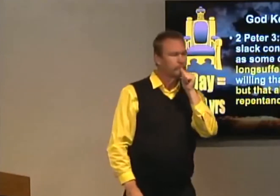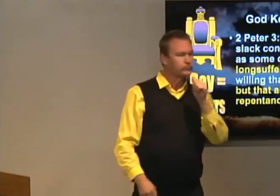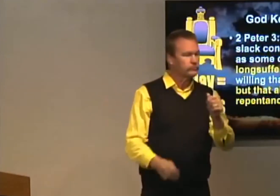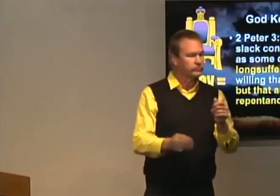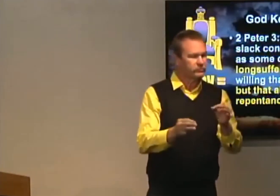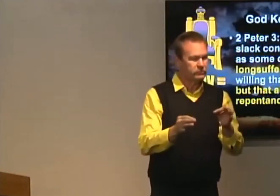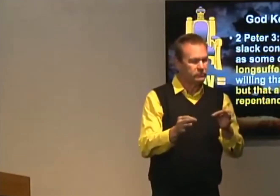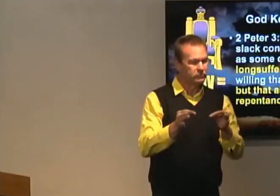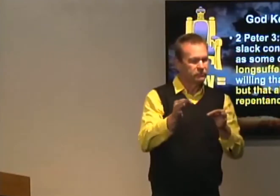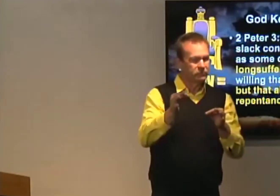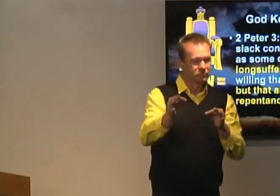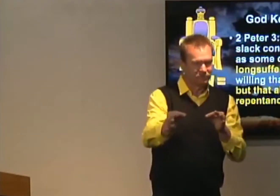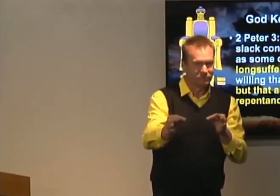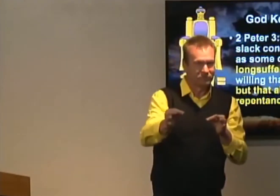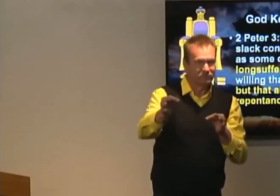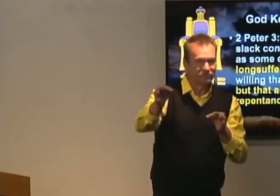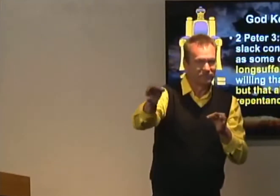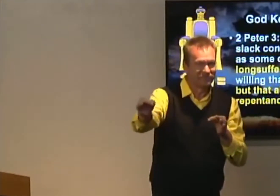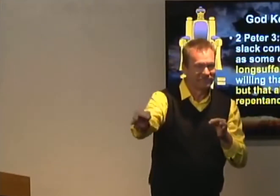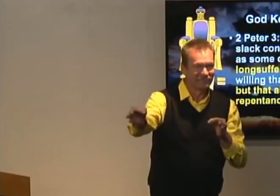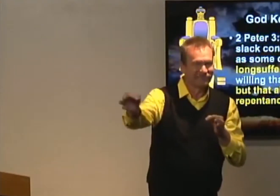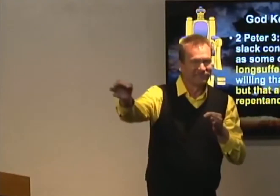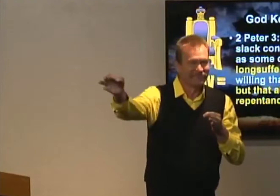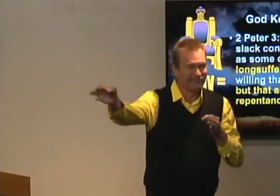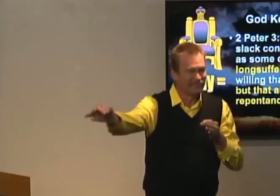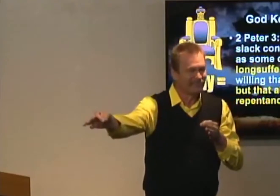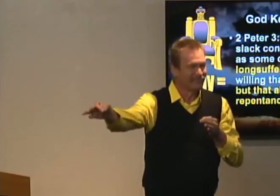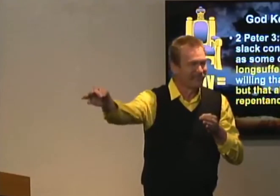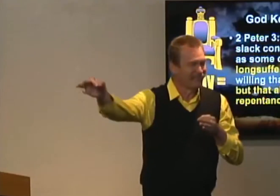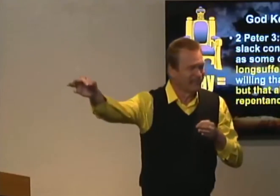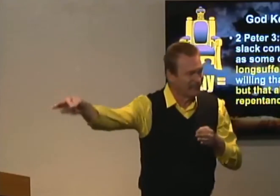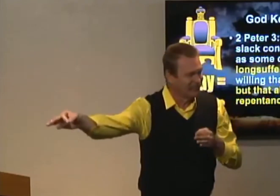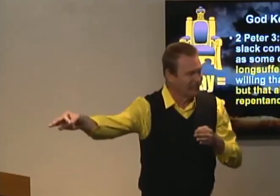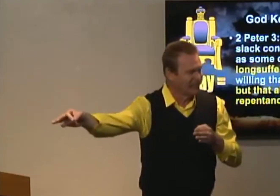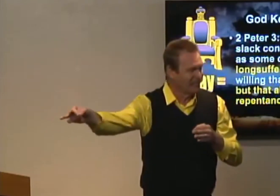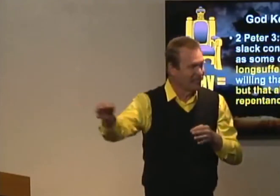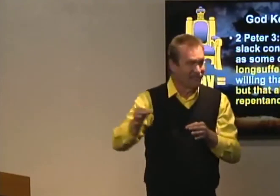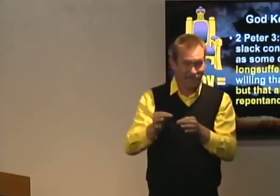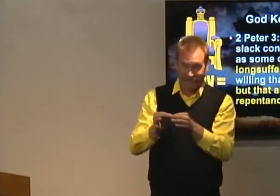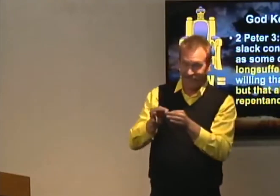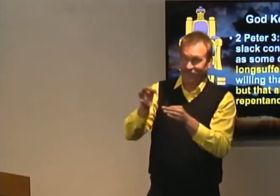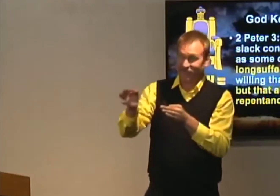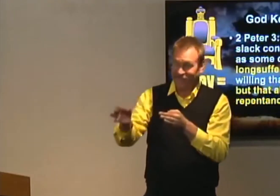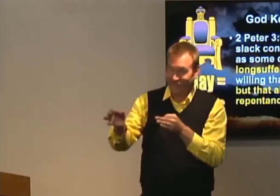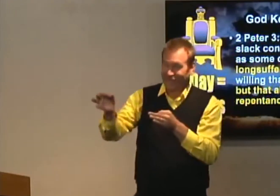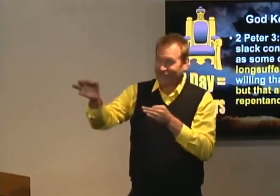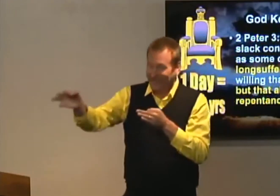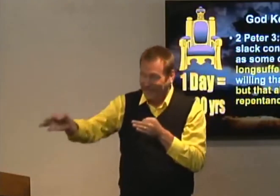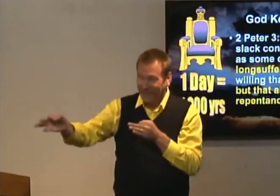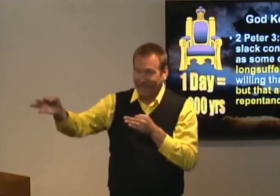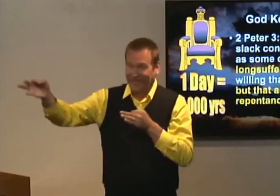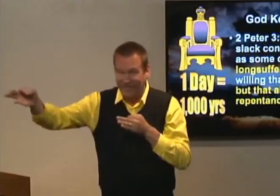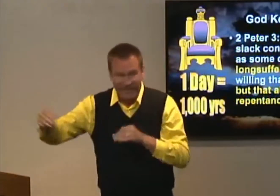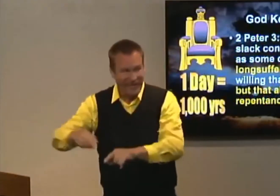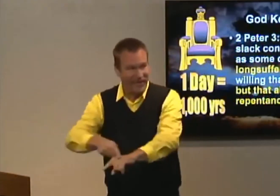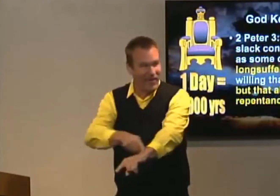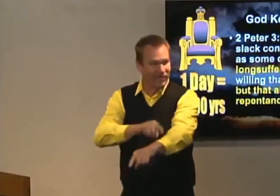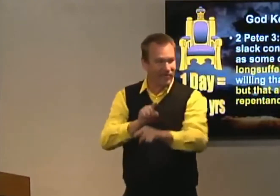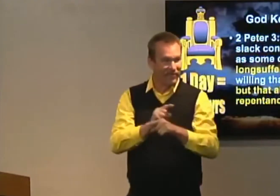God is long-suffering. The reason he delays his return is about to be explained. His